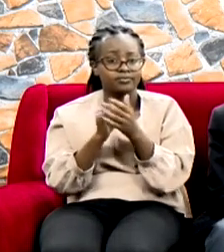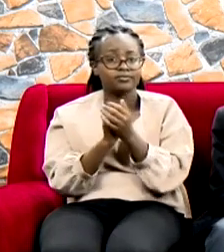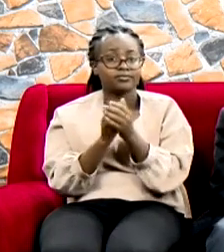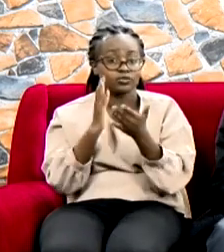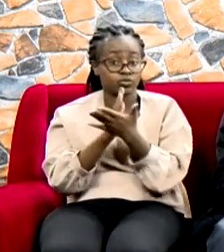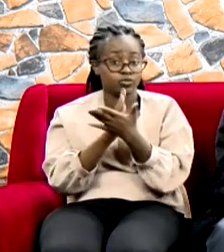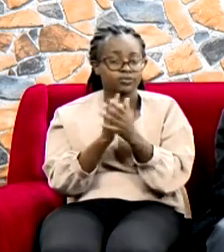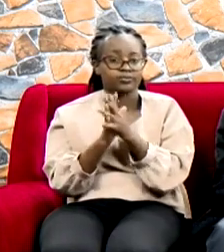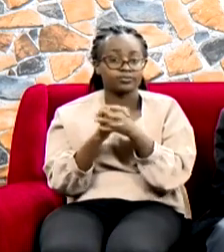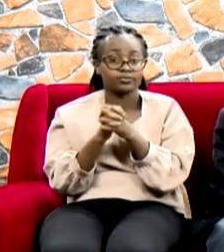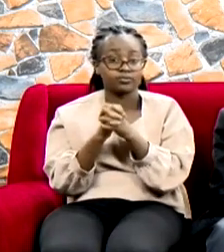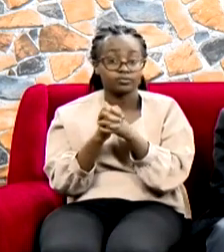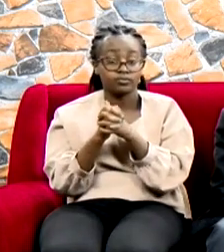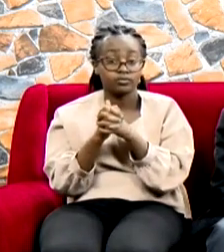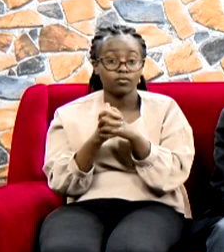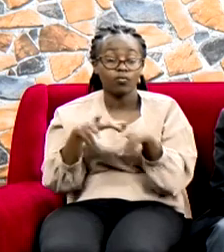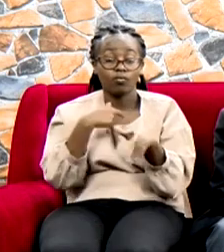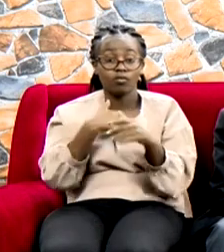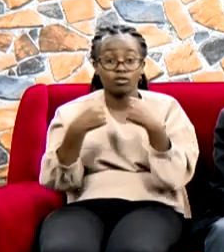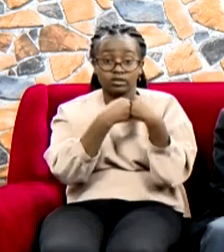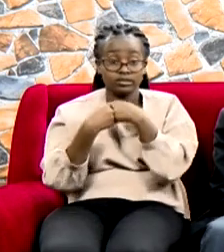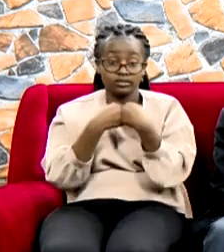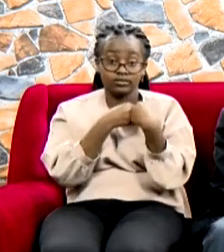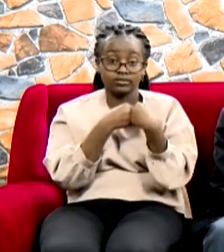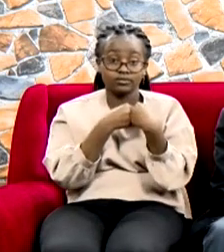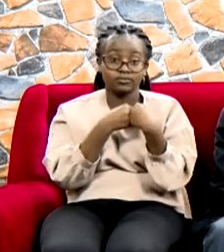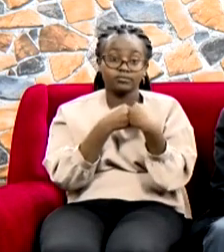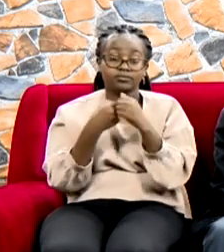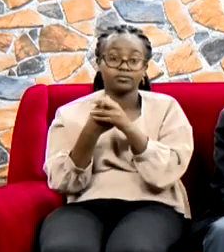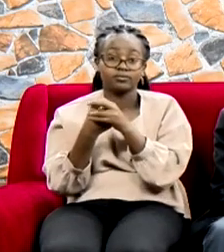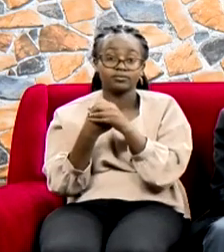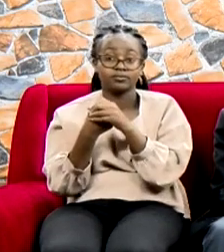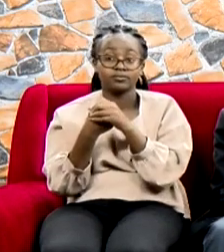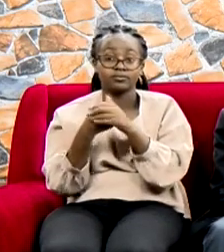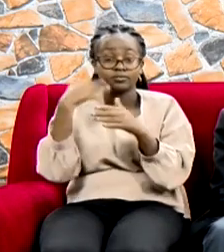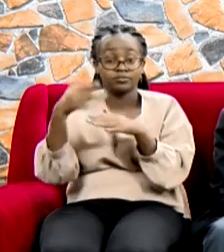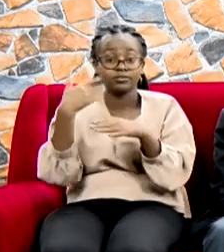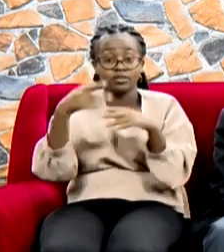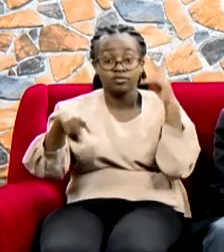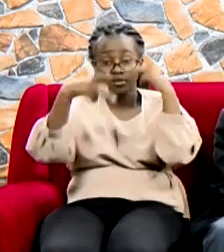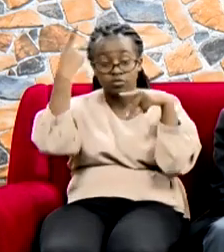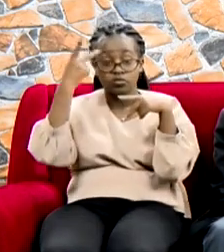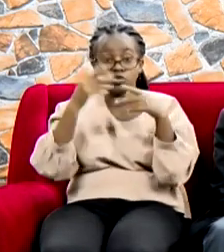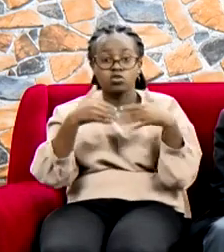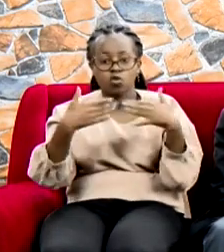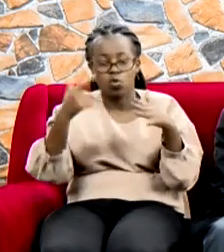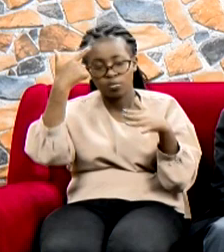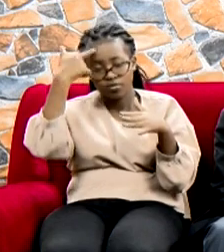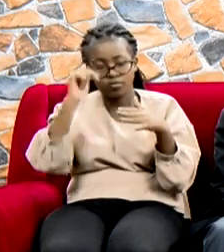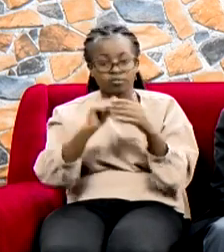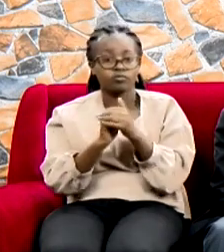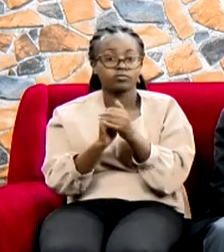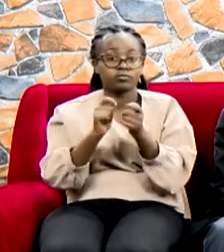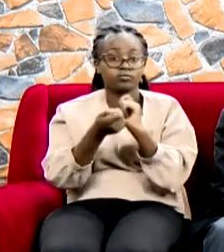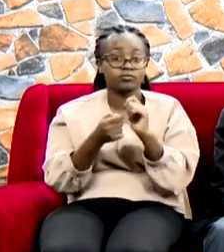sense. Yeah, so we have challenges here and there, and every profession is open for update. No,